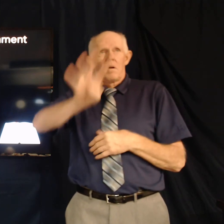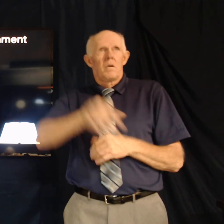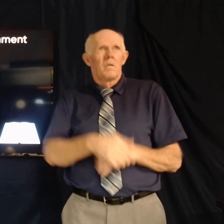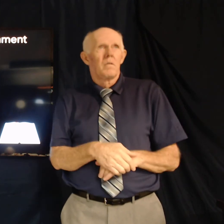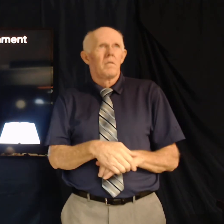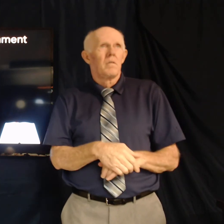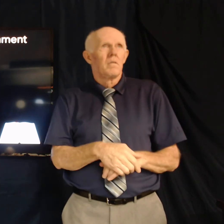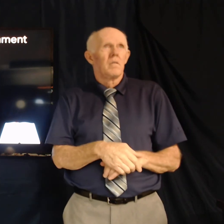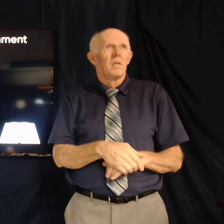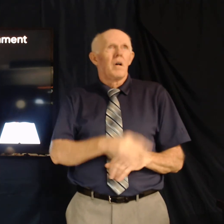Psalms 139:1-4.